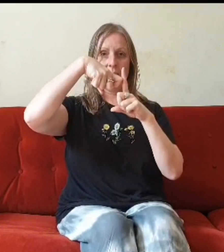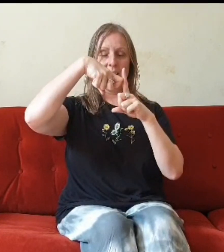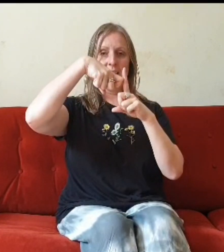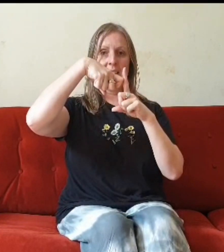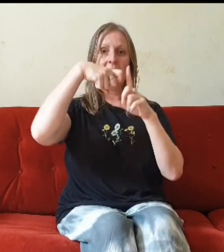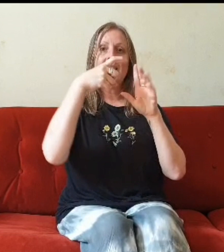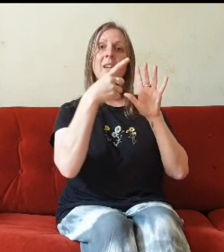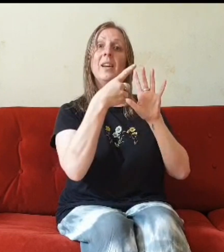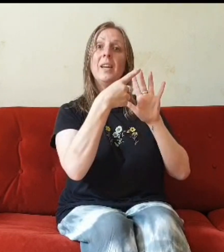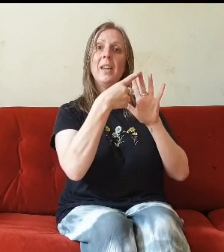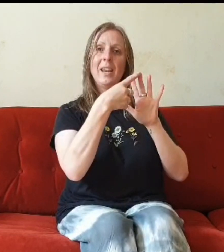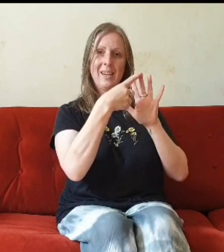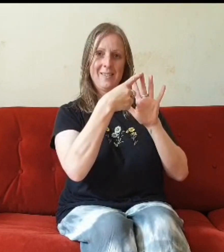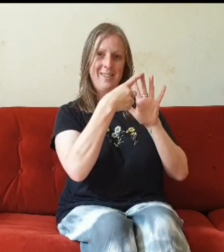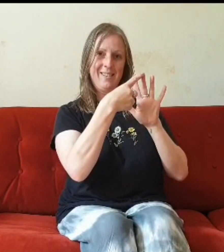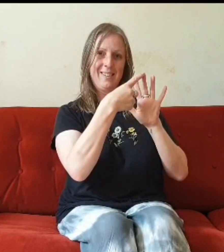Kathryn Inkson.